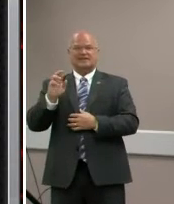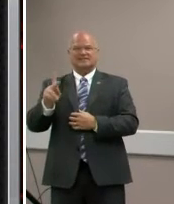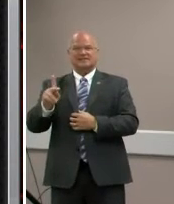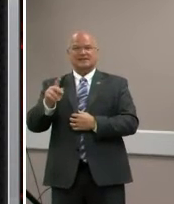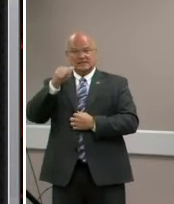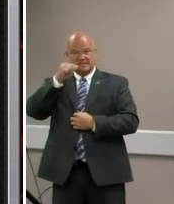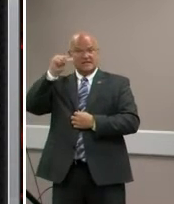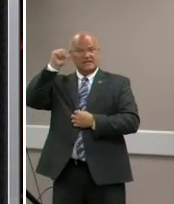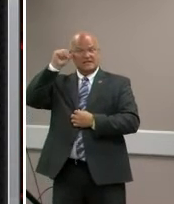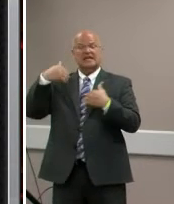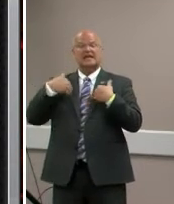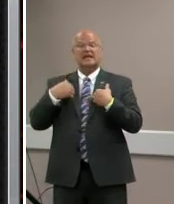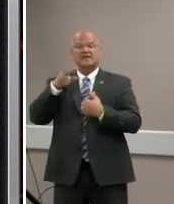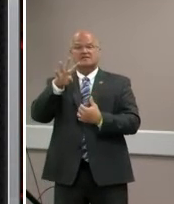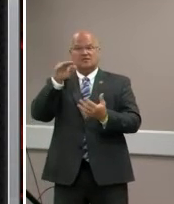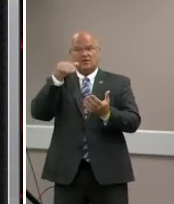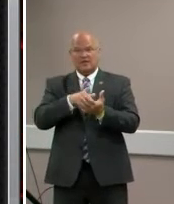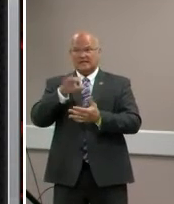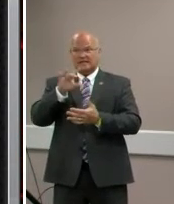And so yesterday we did